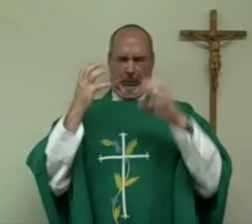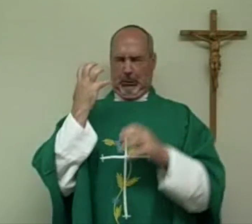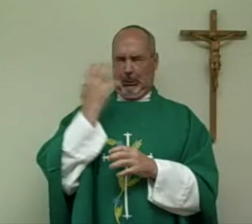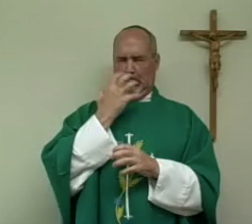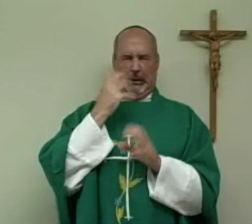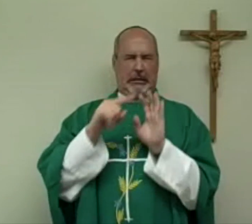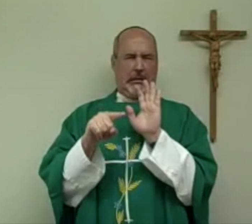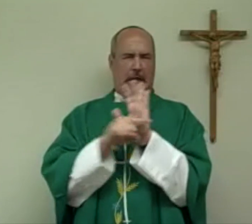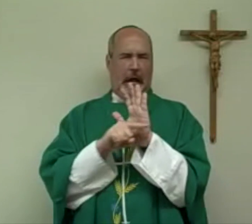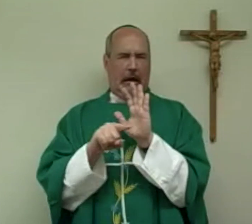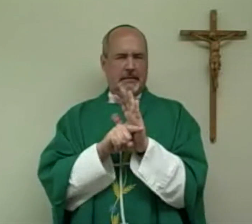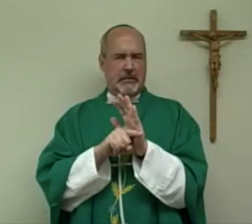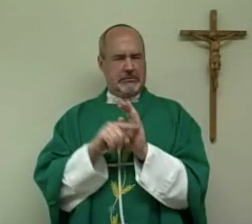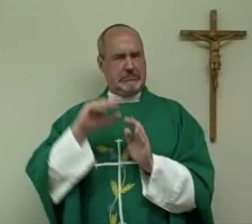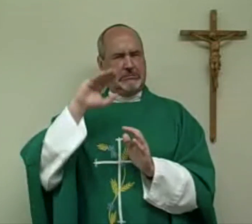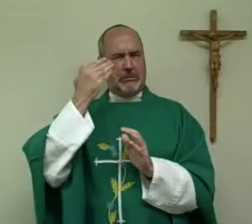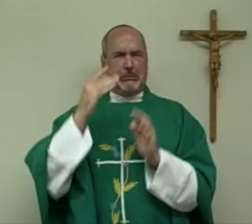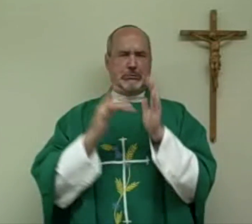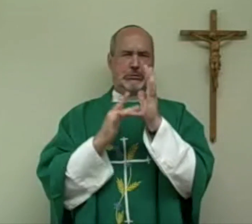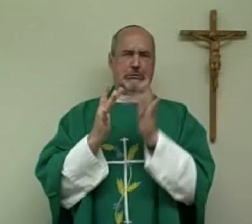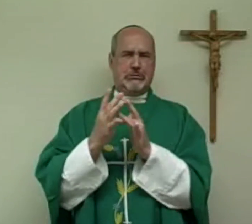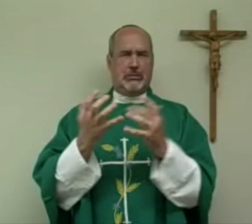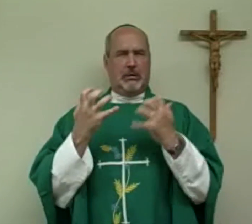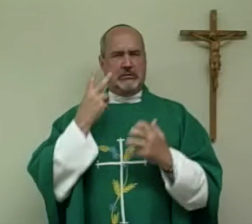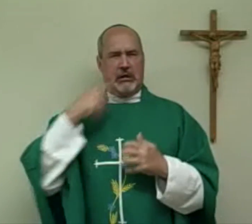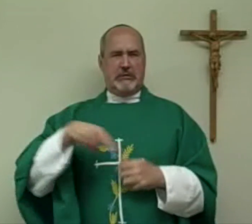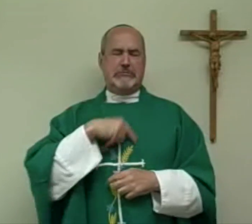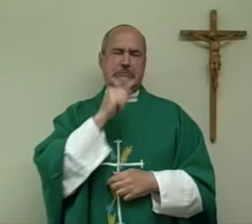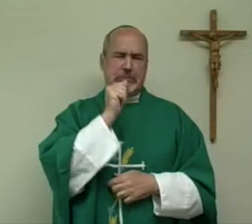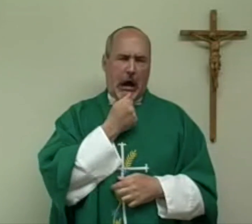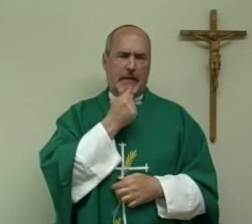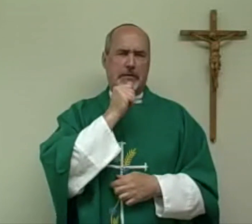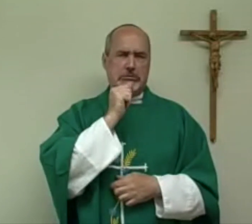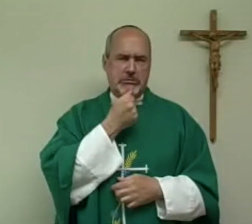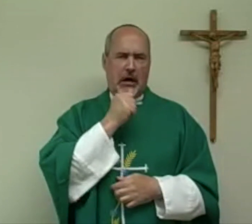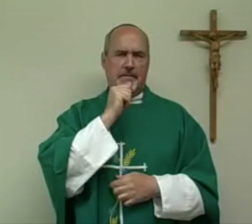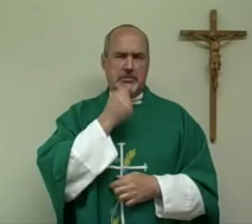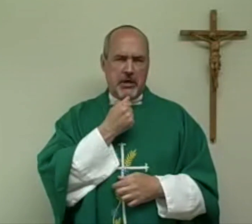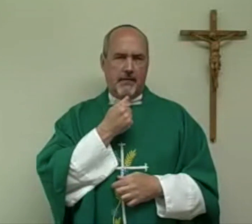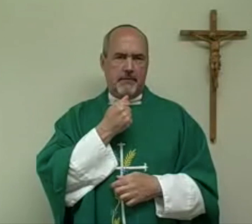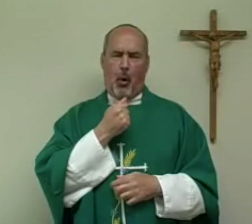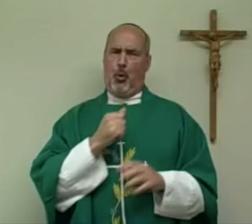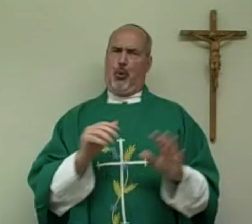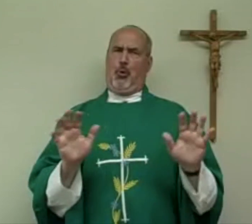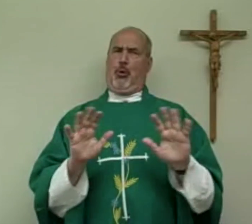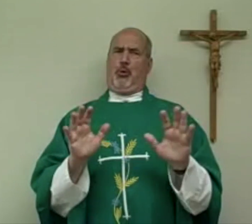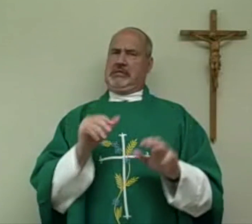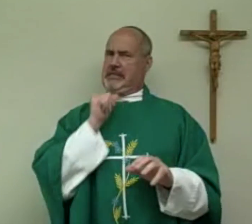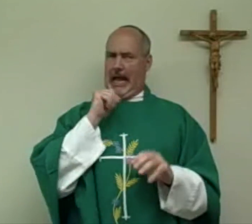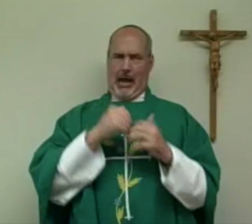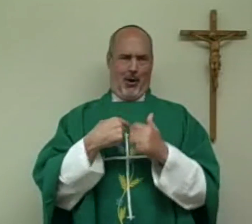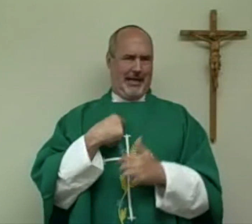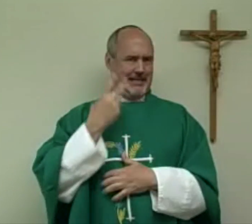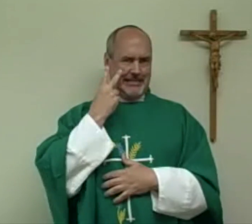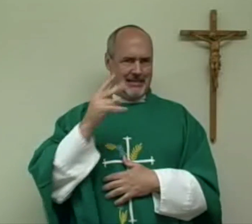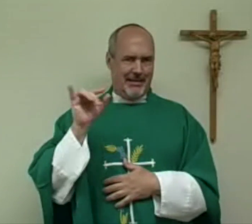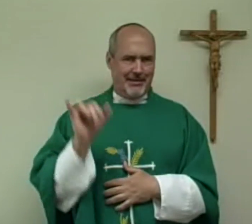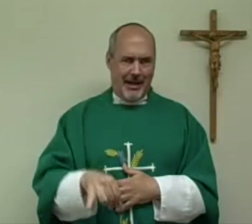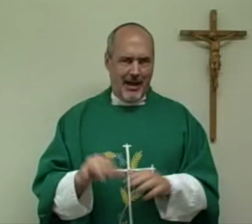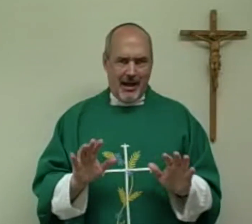I know when we read that, we can have such negative images of what that means and that Jesus wants us